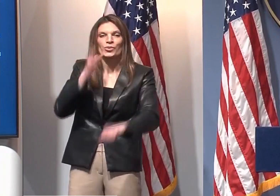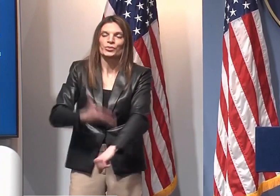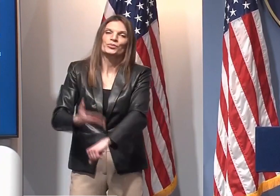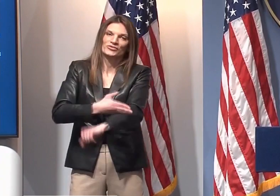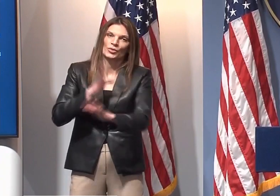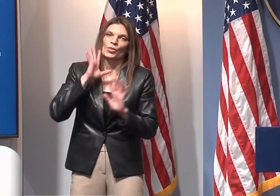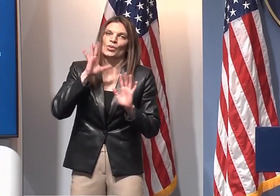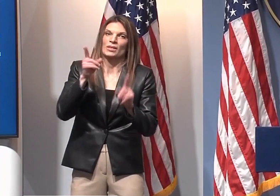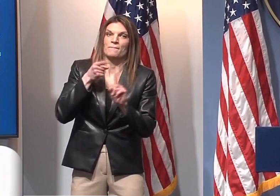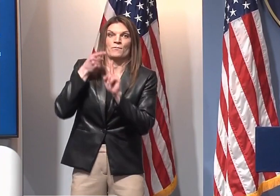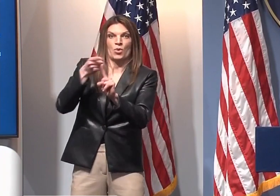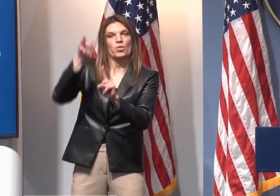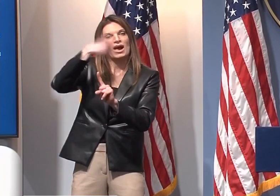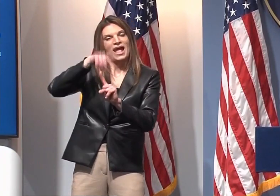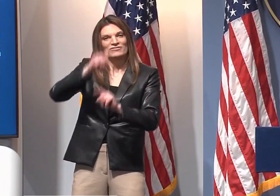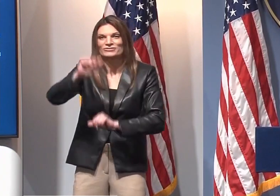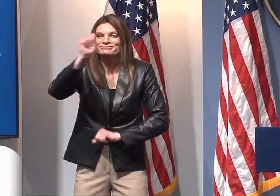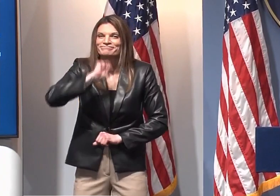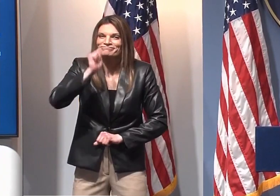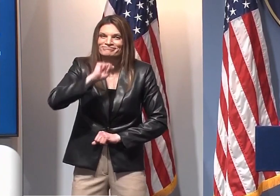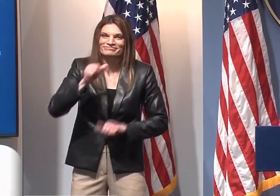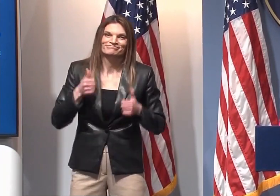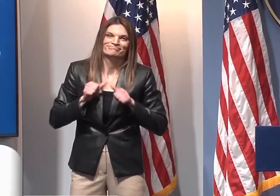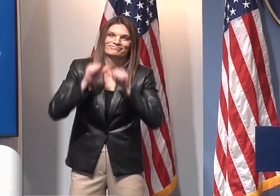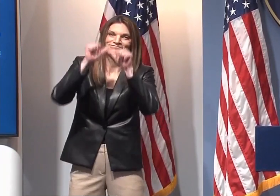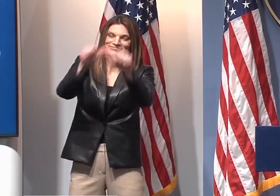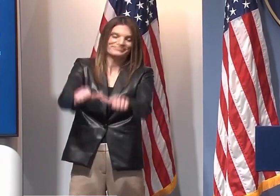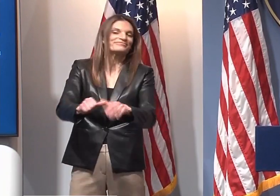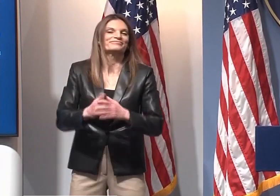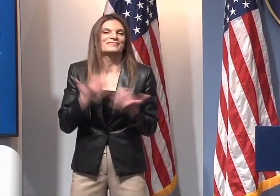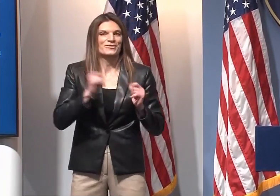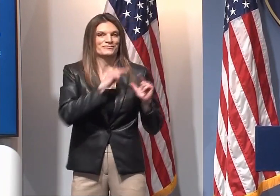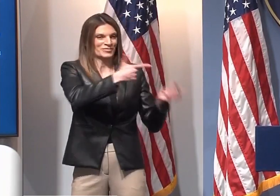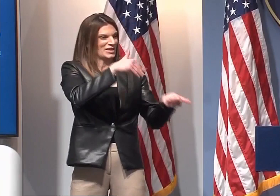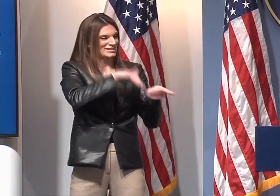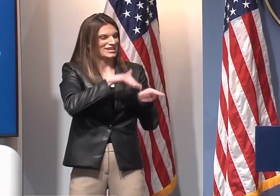it. And with that, I will turn it over to Dr. Munkara.